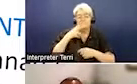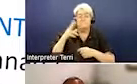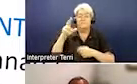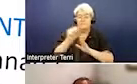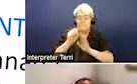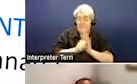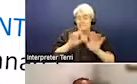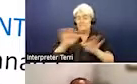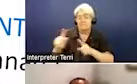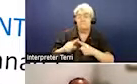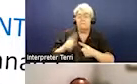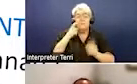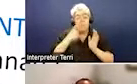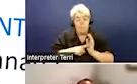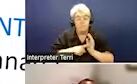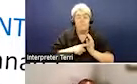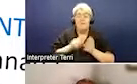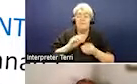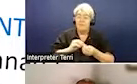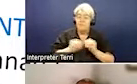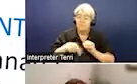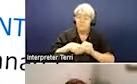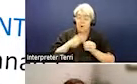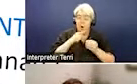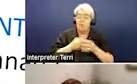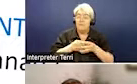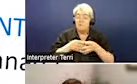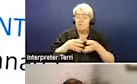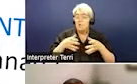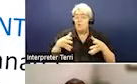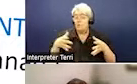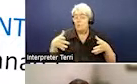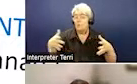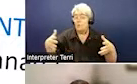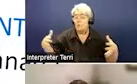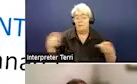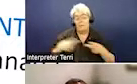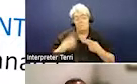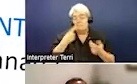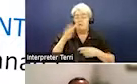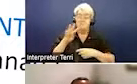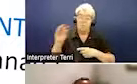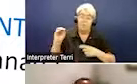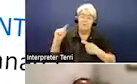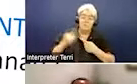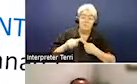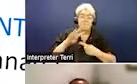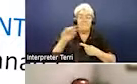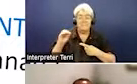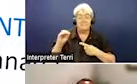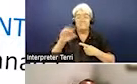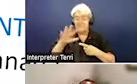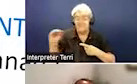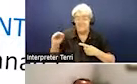It is of note that the numbers continue to grow. We are talking about roughly 40 to 50 that have been added to